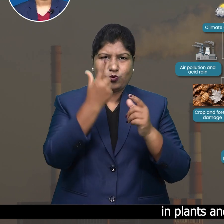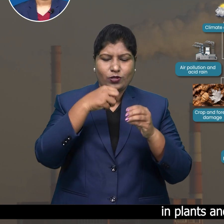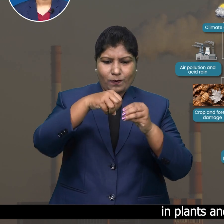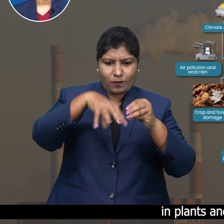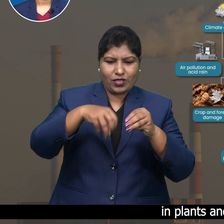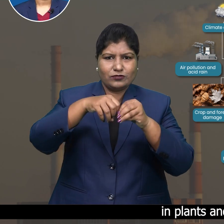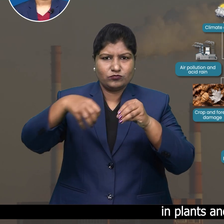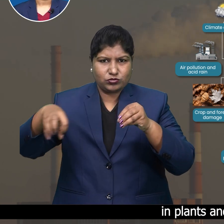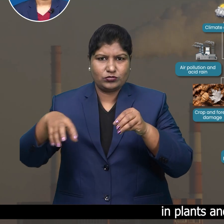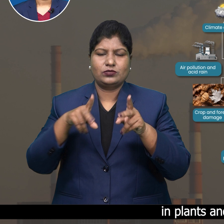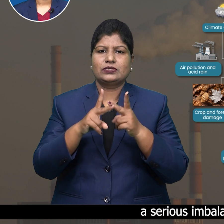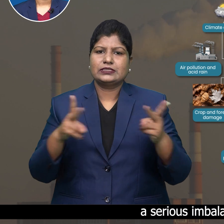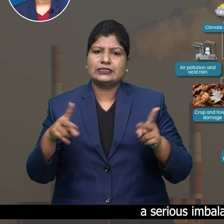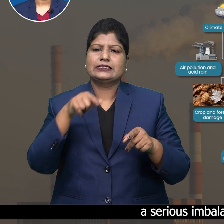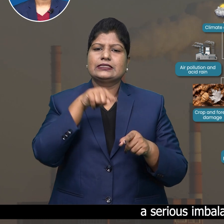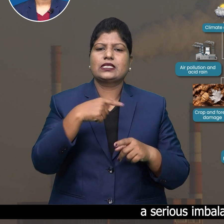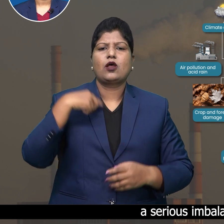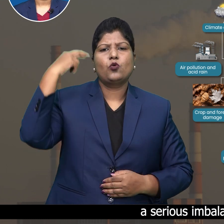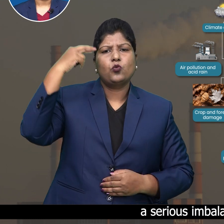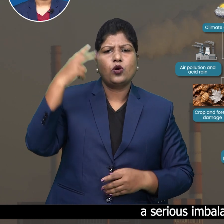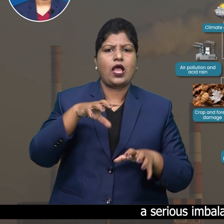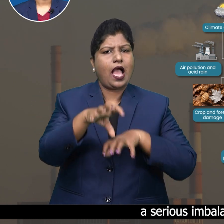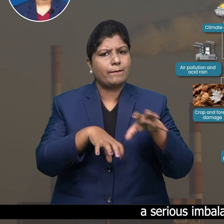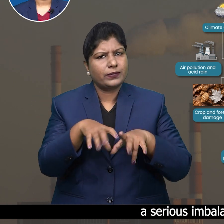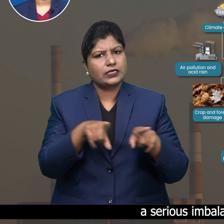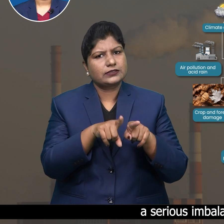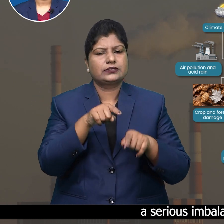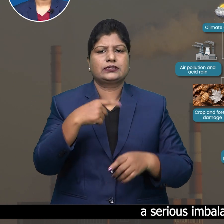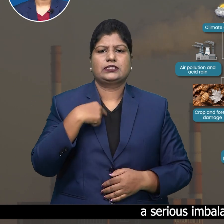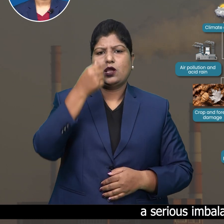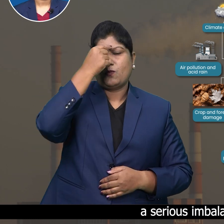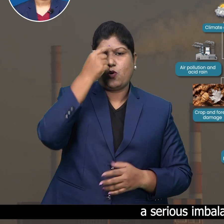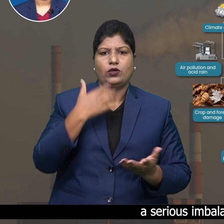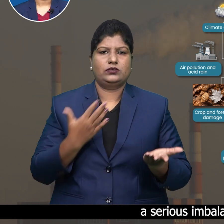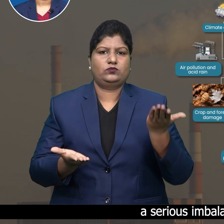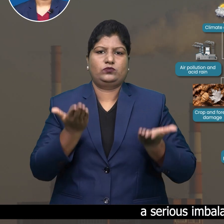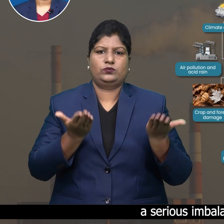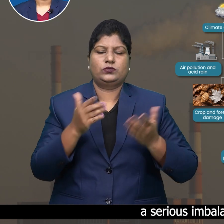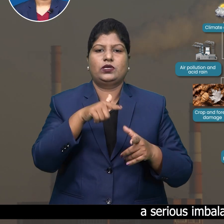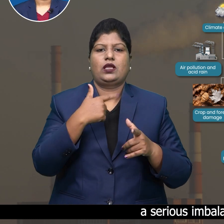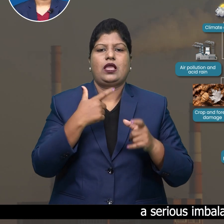animals, causing a serious imbalance in the ecosystem.